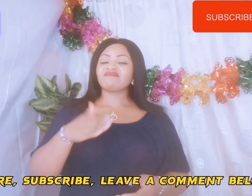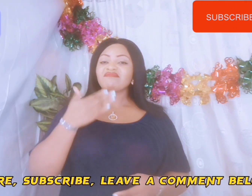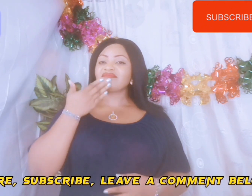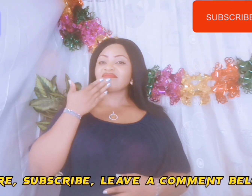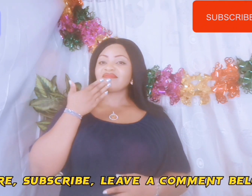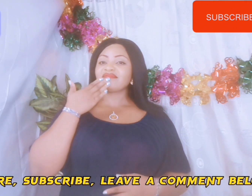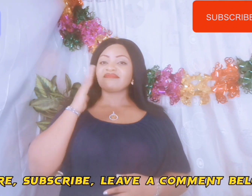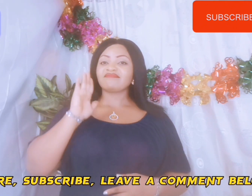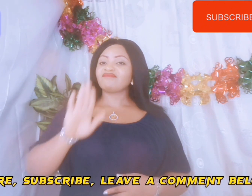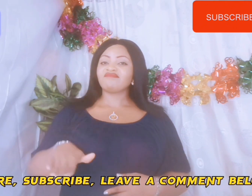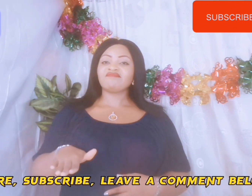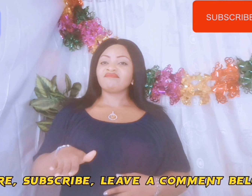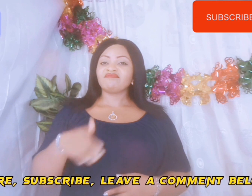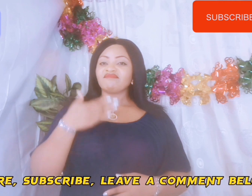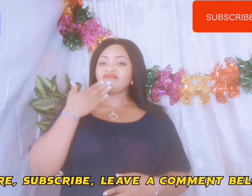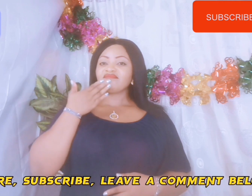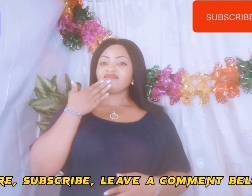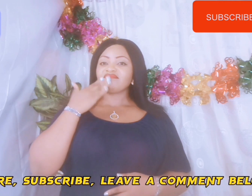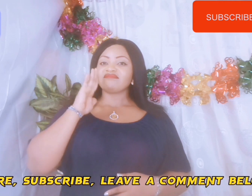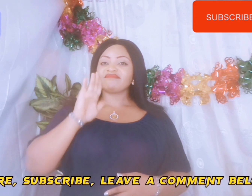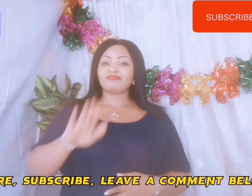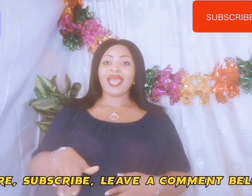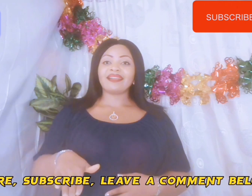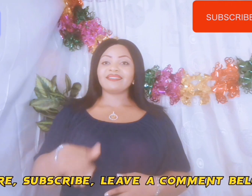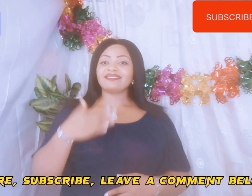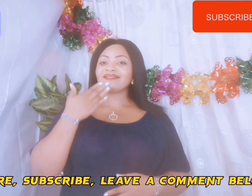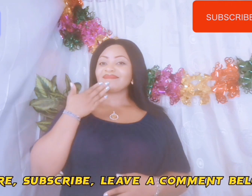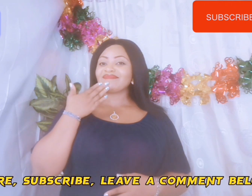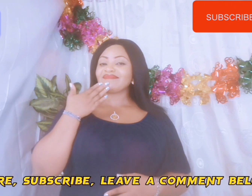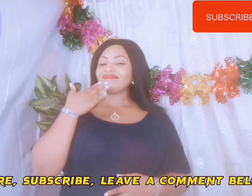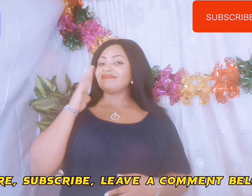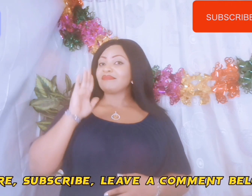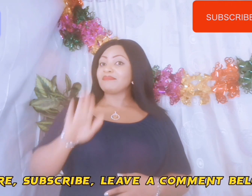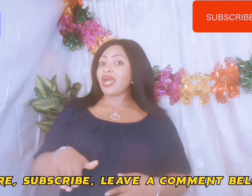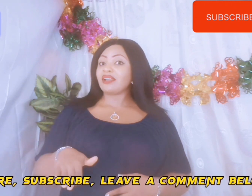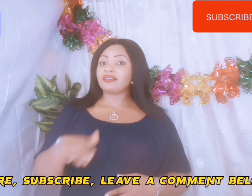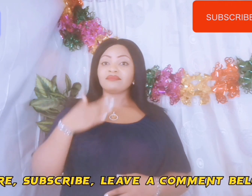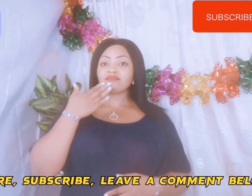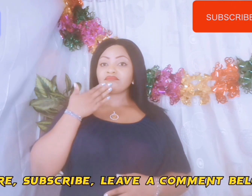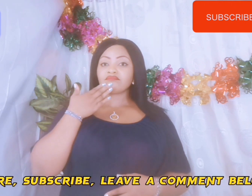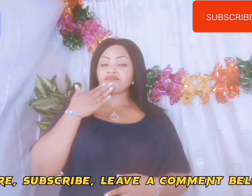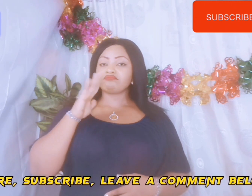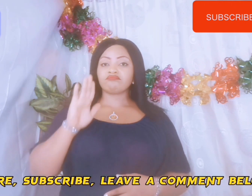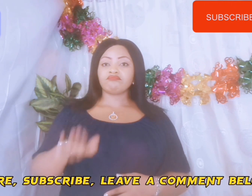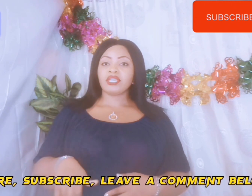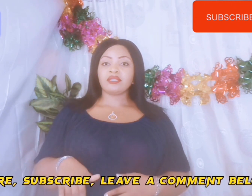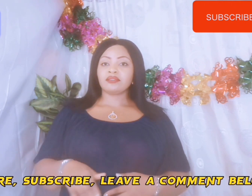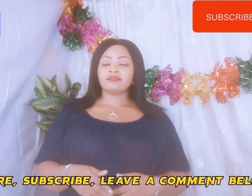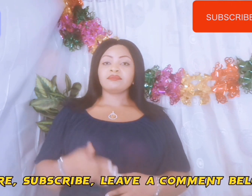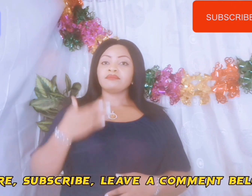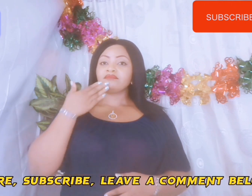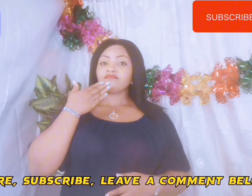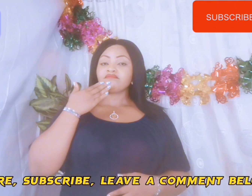give us this. Let your face express how you feel, okay?